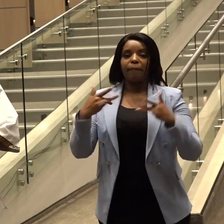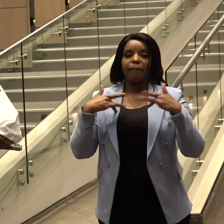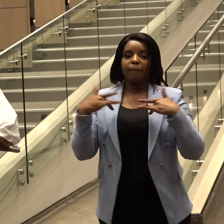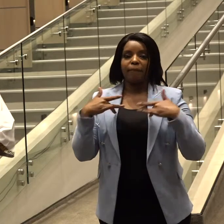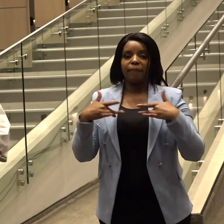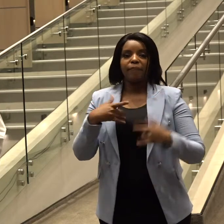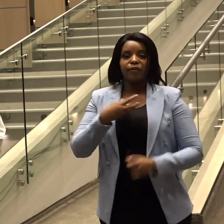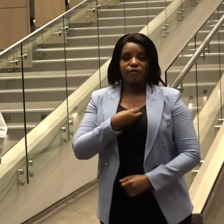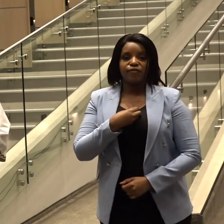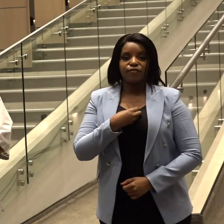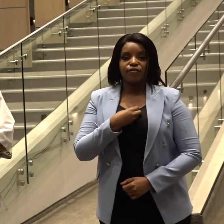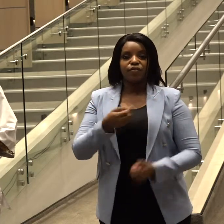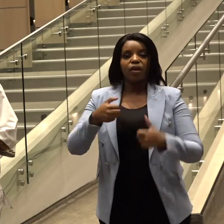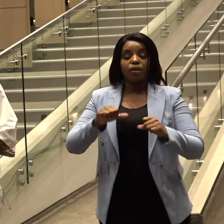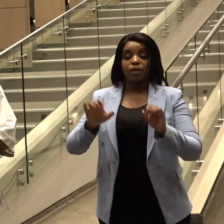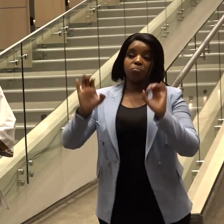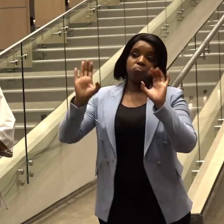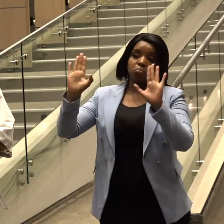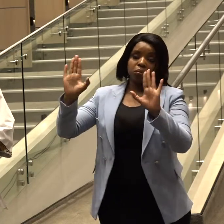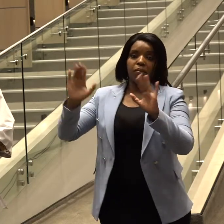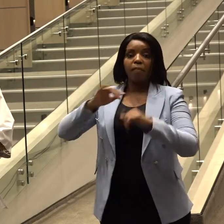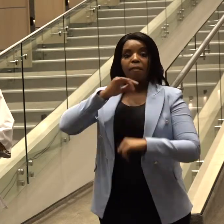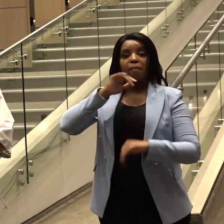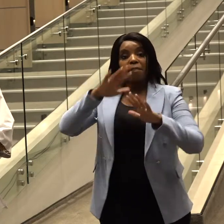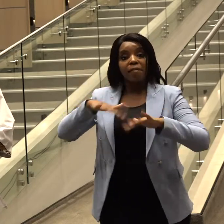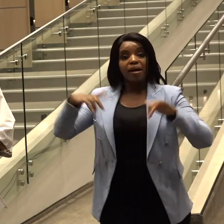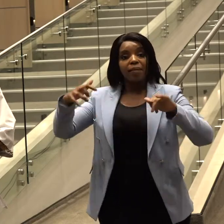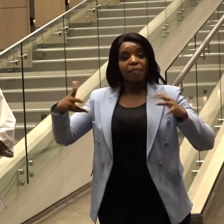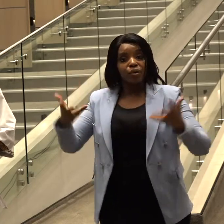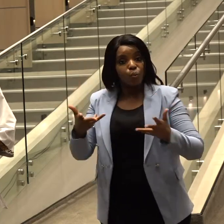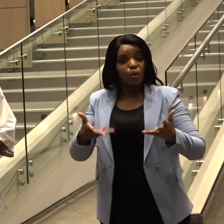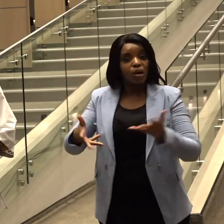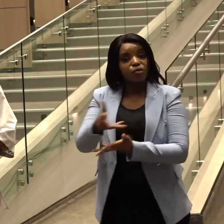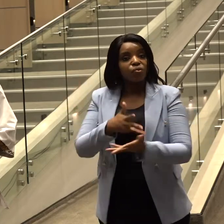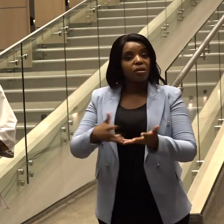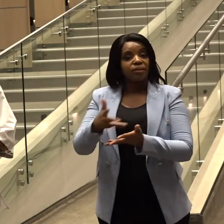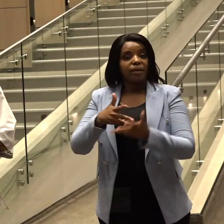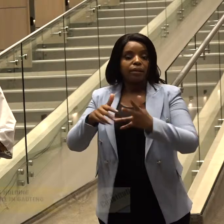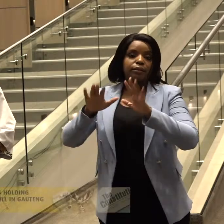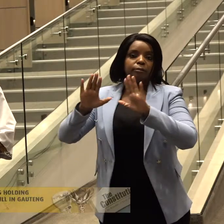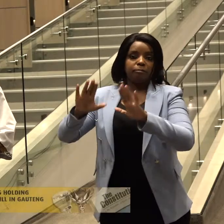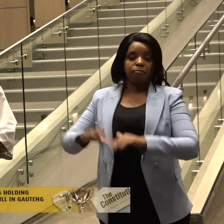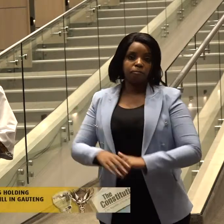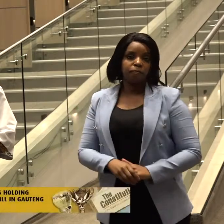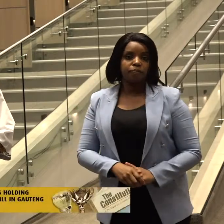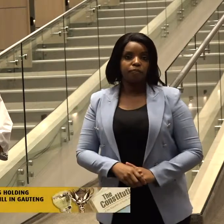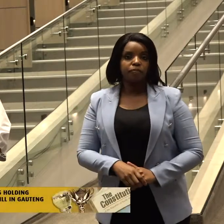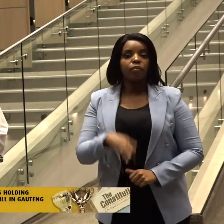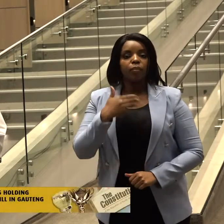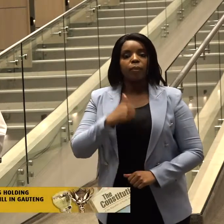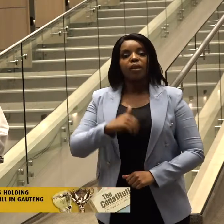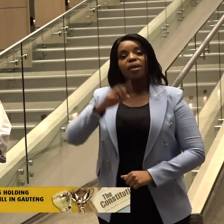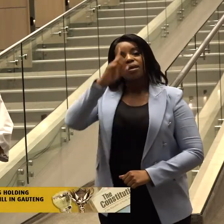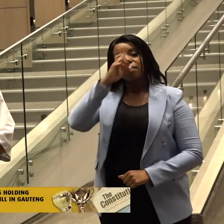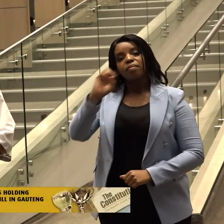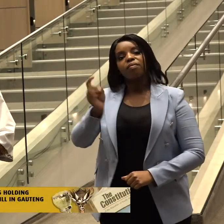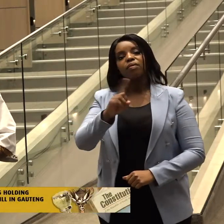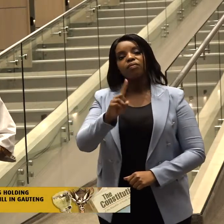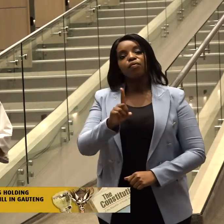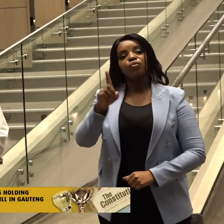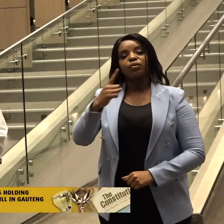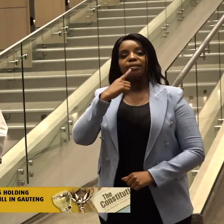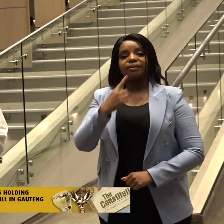Forward Where Are You Gonna discuss as Parliament I would like to believe that when you say Jesus government